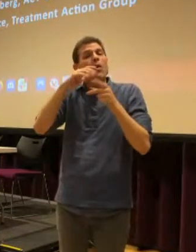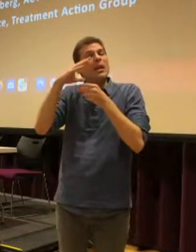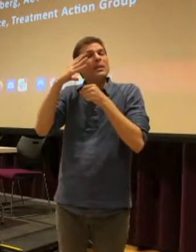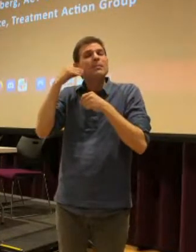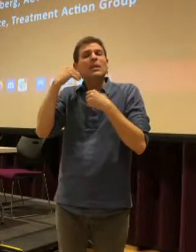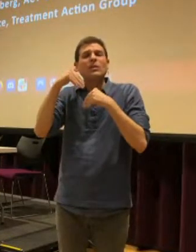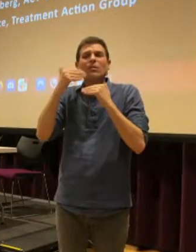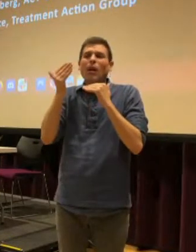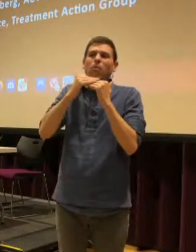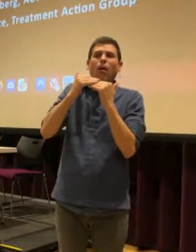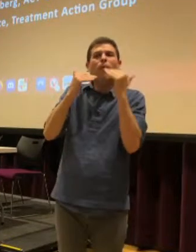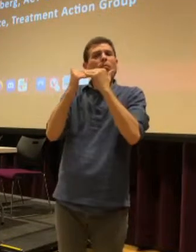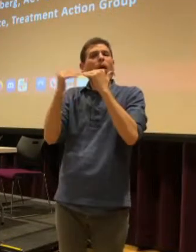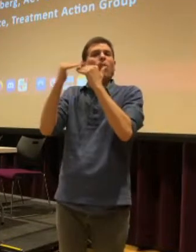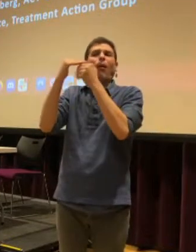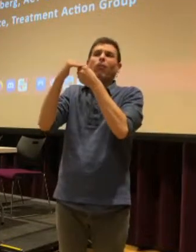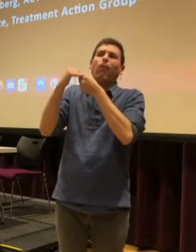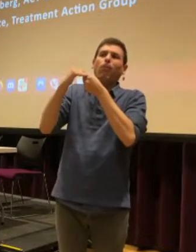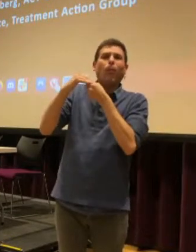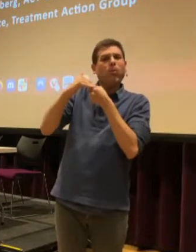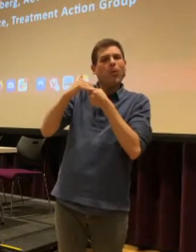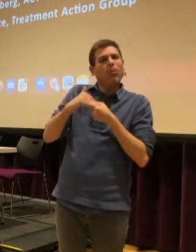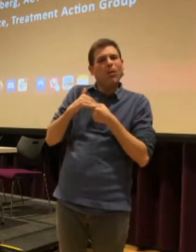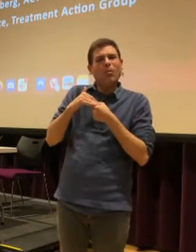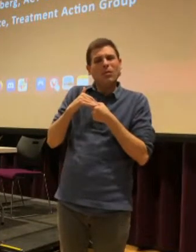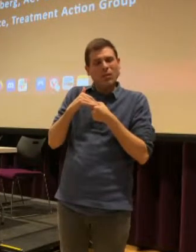existences, who have the difficulties of